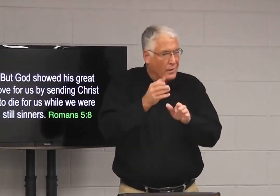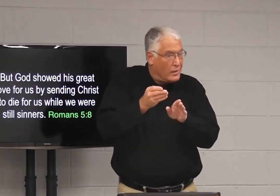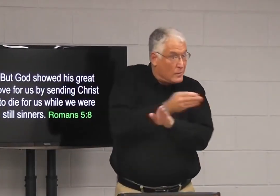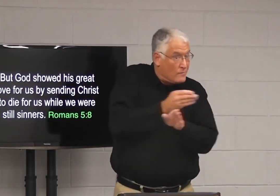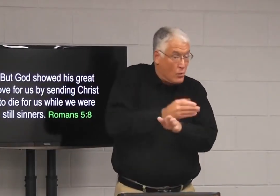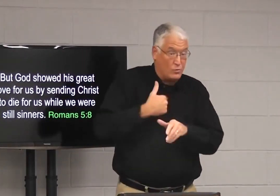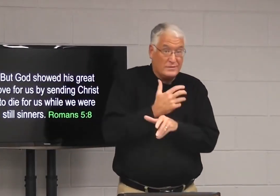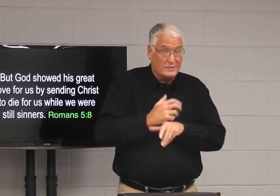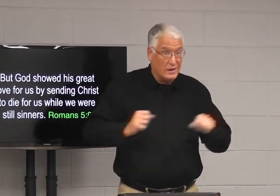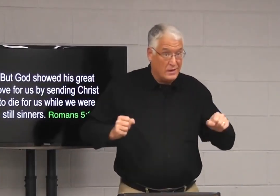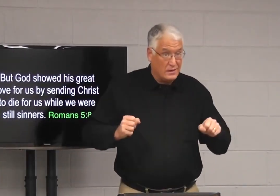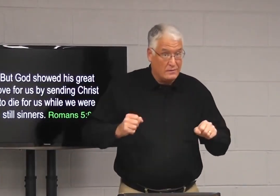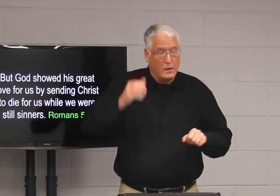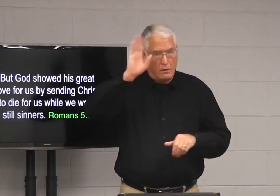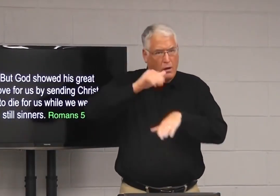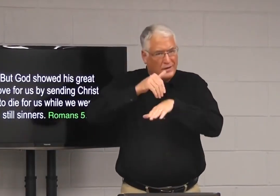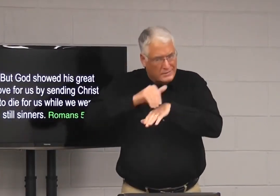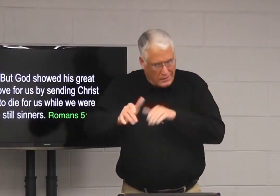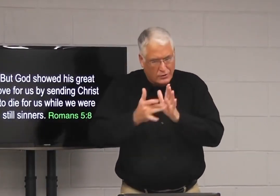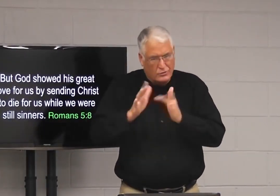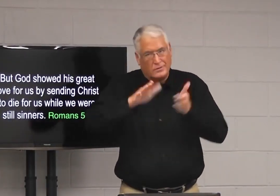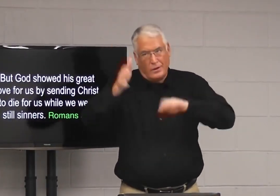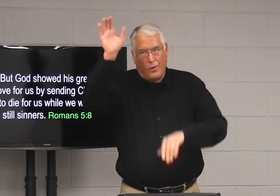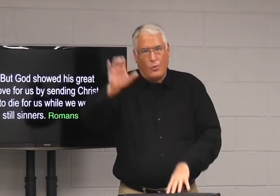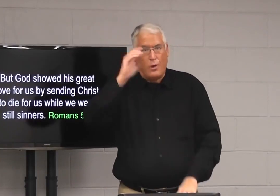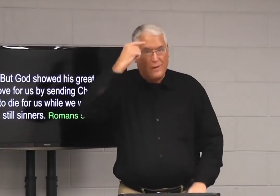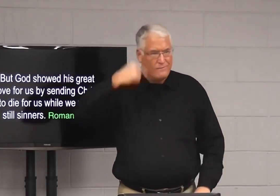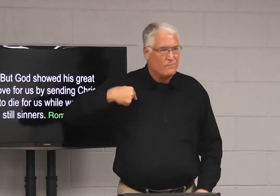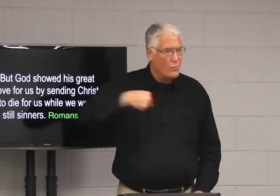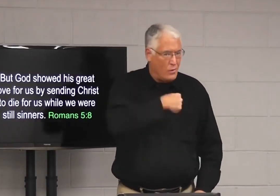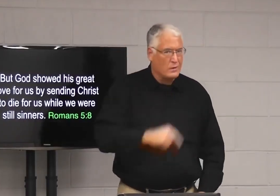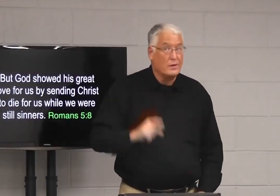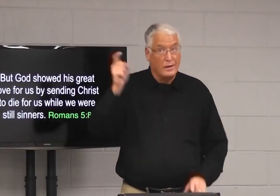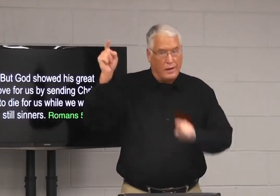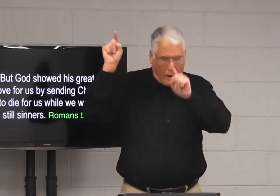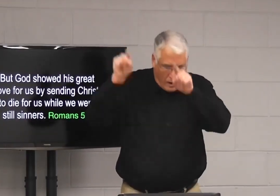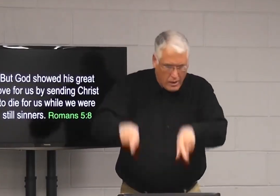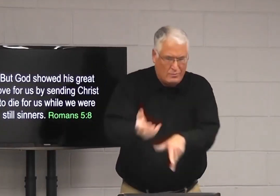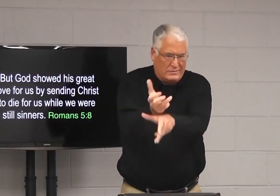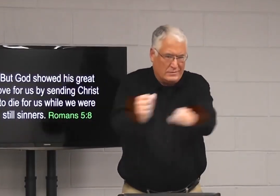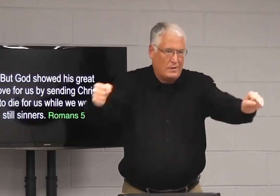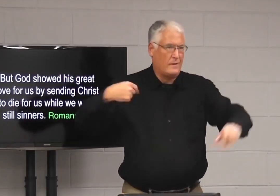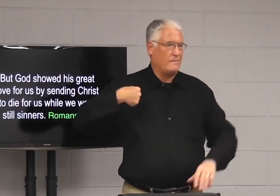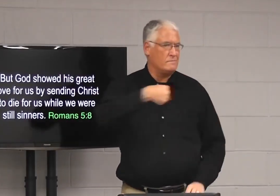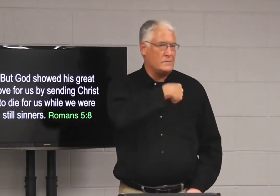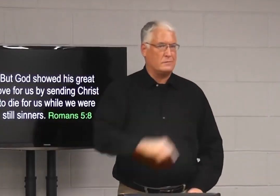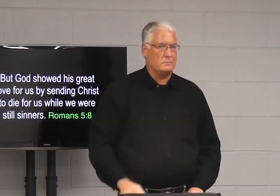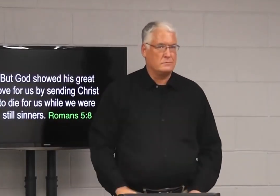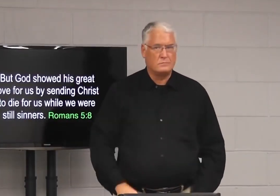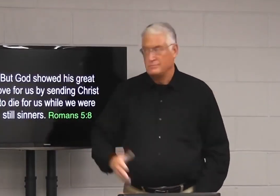sinners. Remember, before we were saved, God had already sent Jesus to die on the cross. He came to save